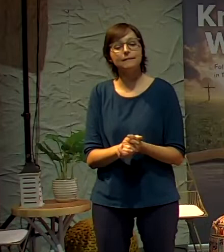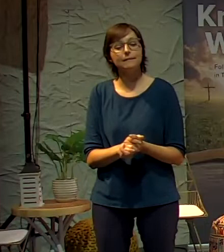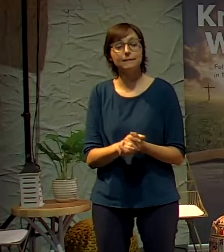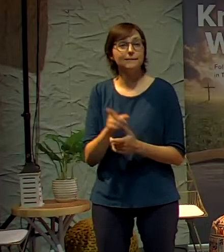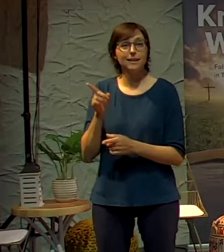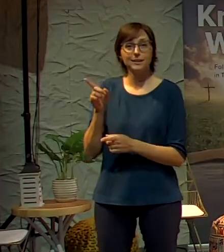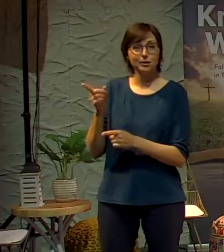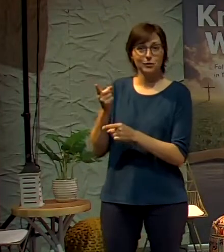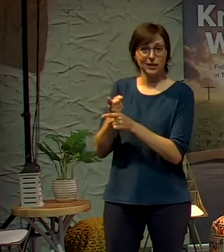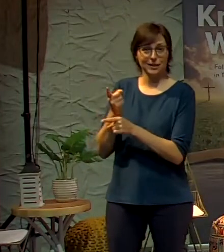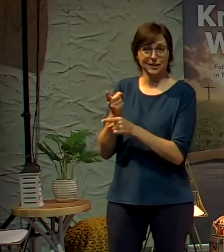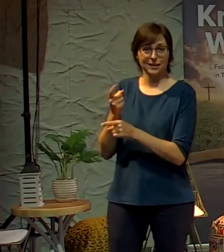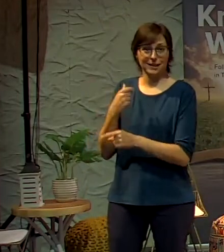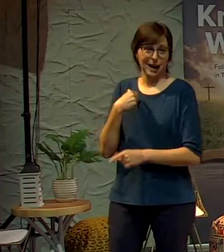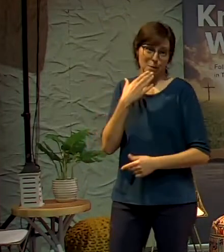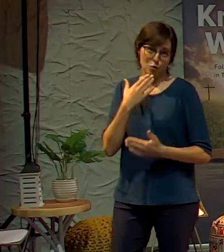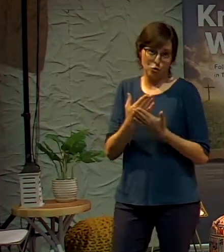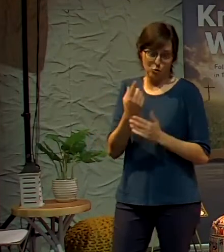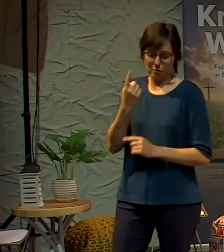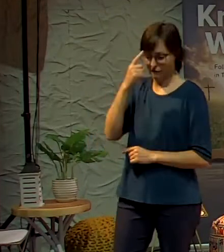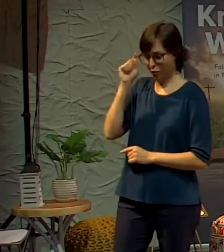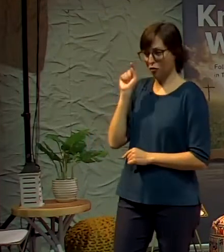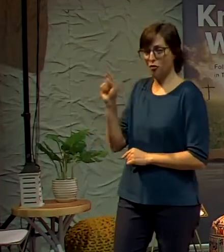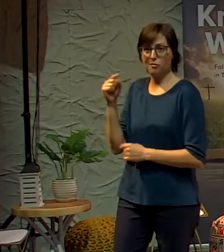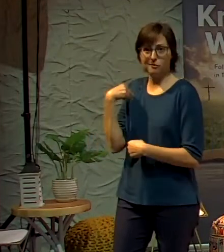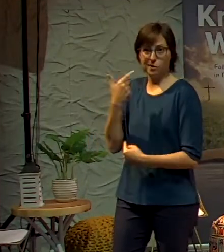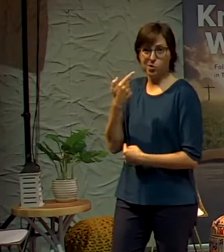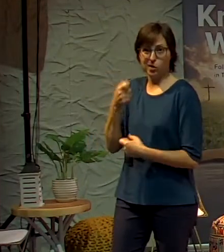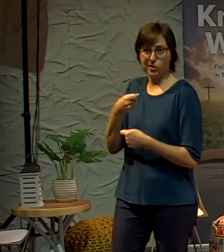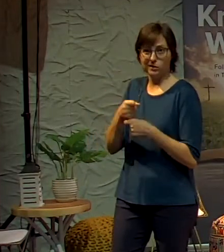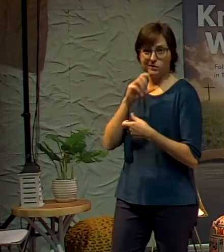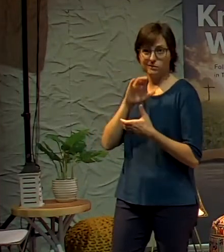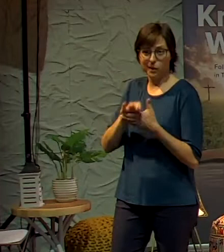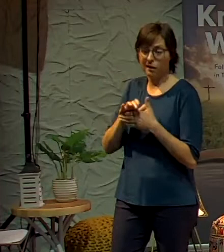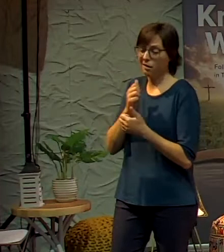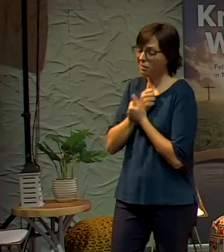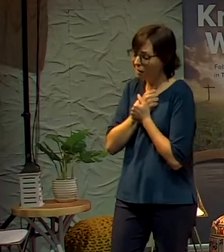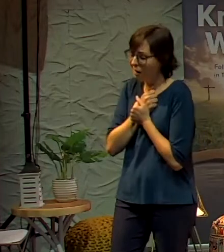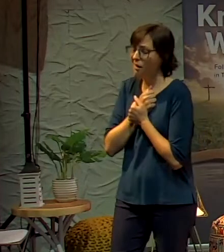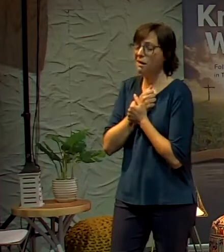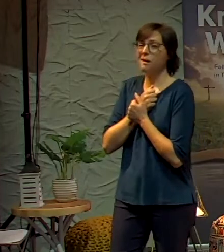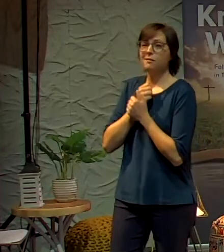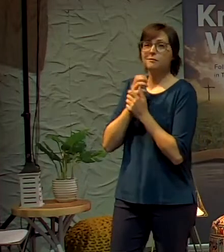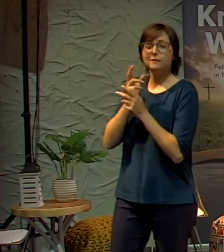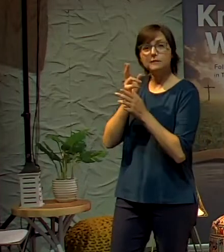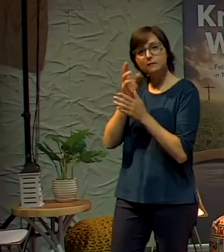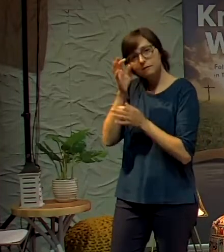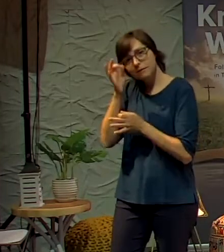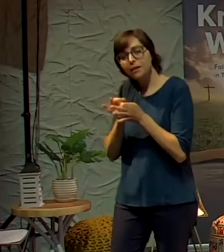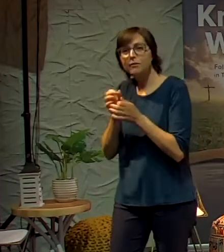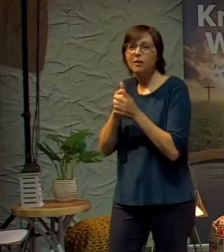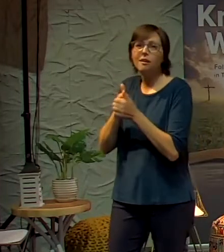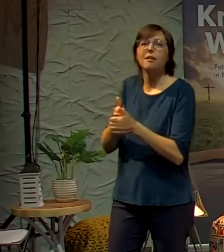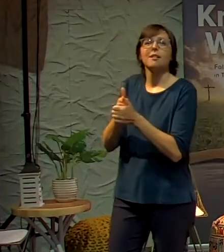she's right. I am one of the good ones for her. I've loved her for 21 years, adored her for 21 years, have been faithful, served